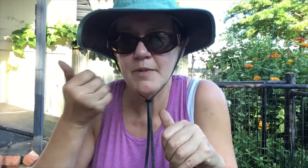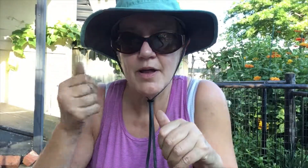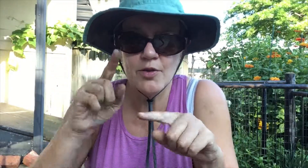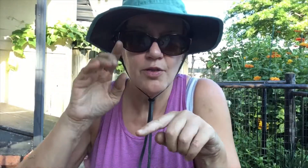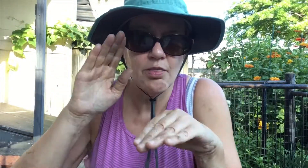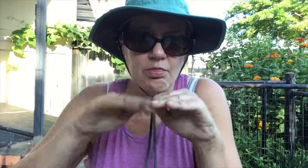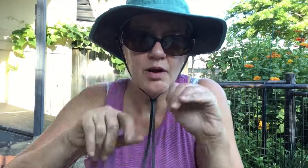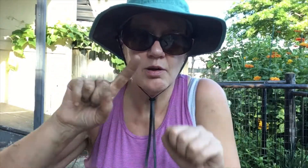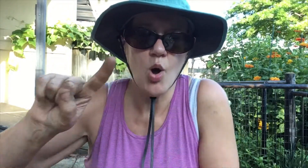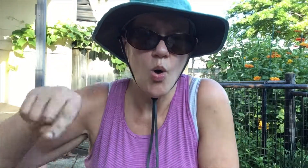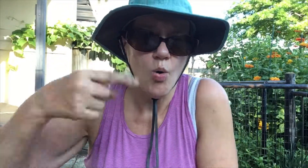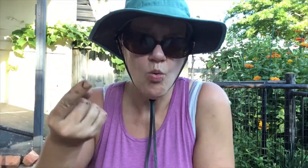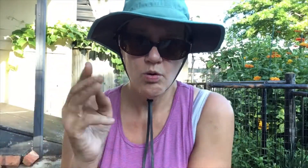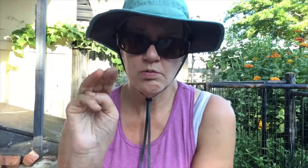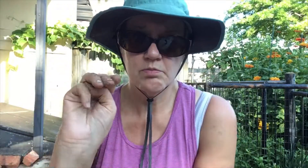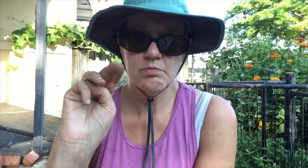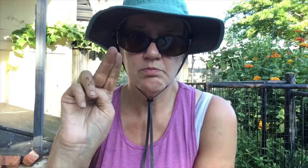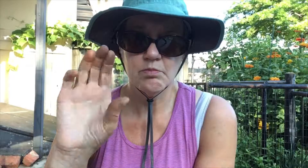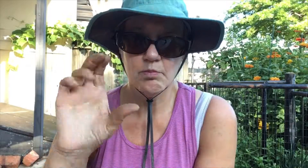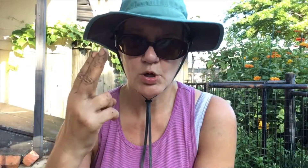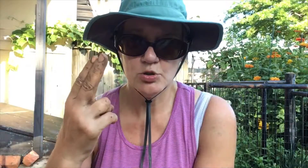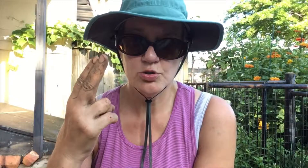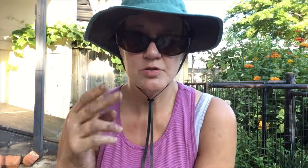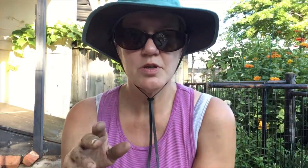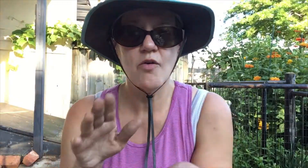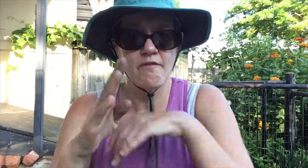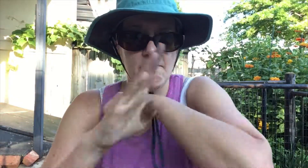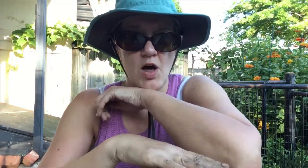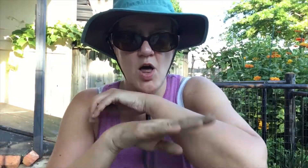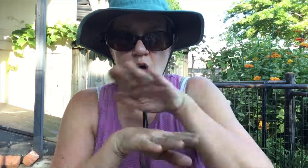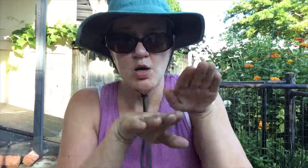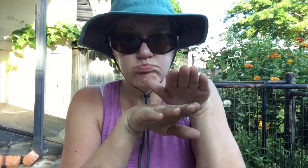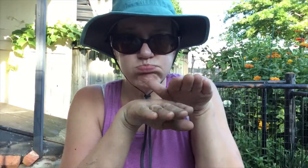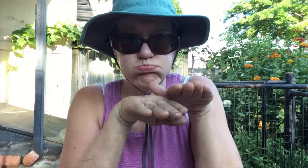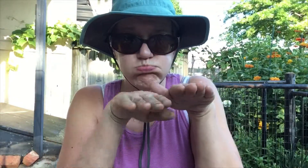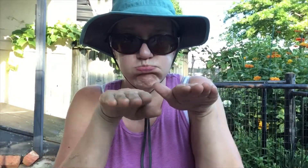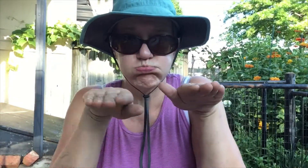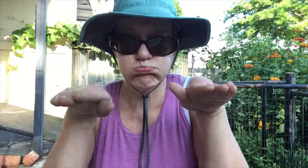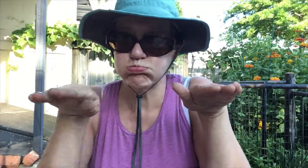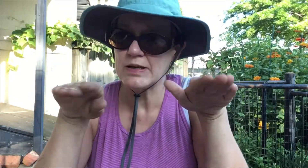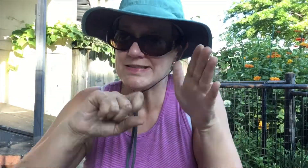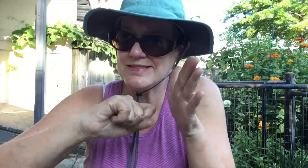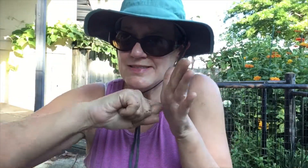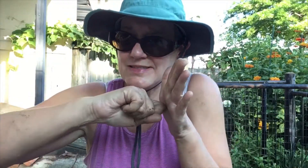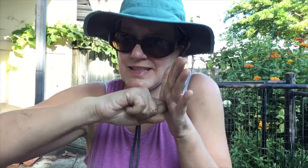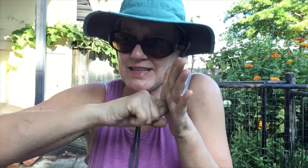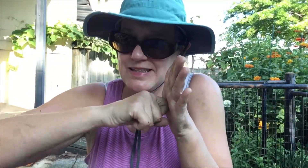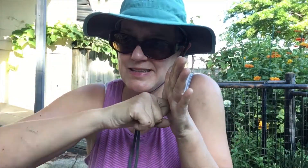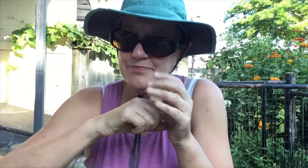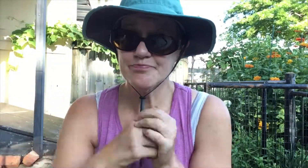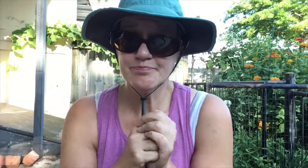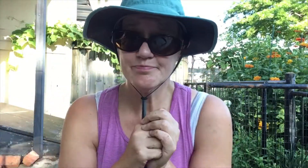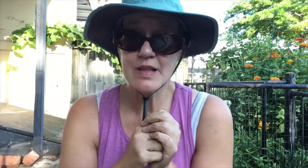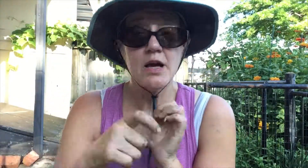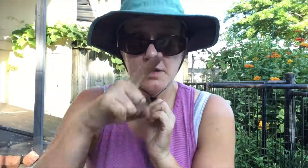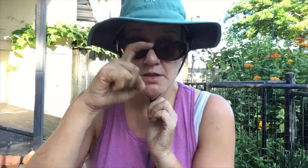But it's much better if I only mulched and didn't use cardboard. So fall mulching